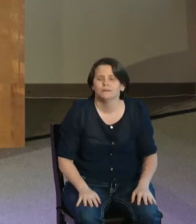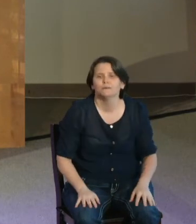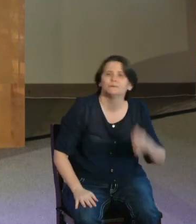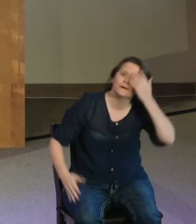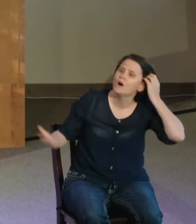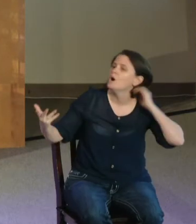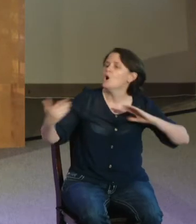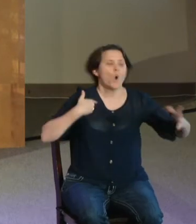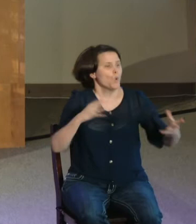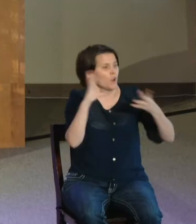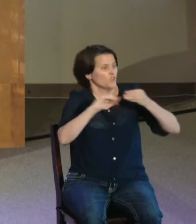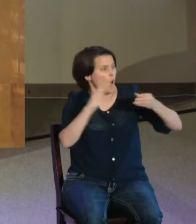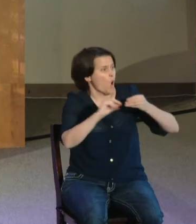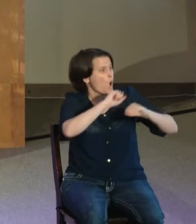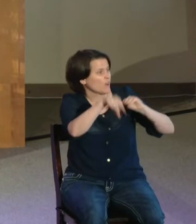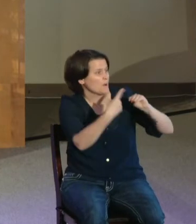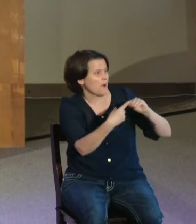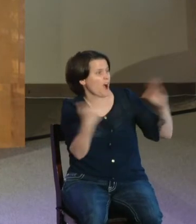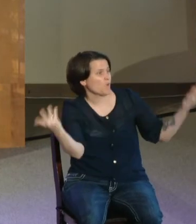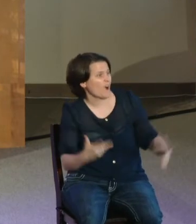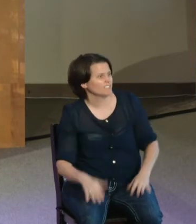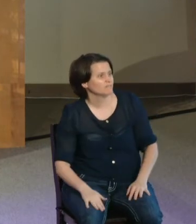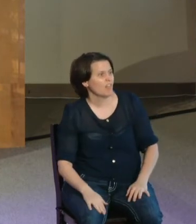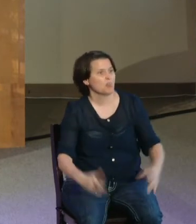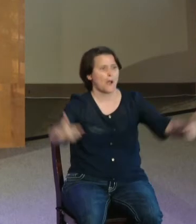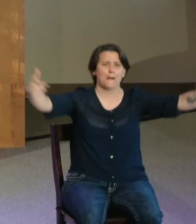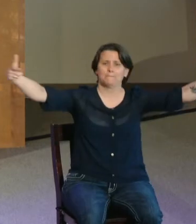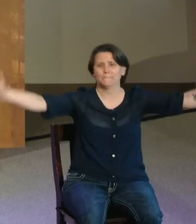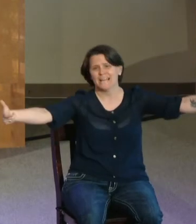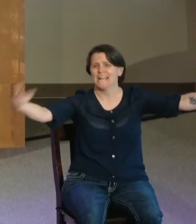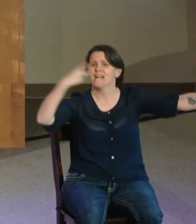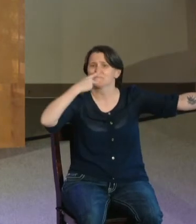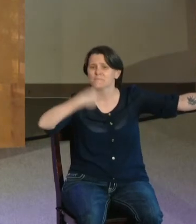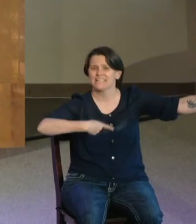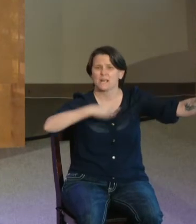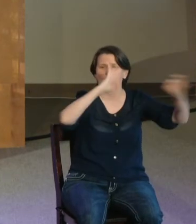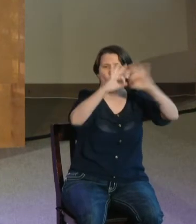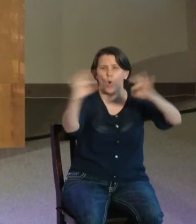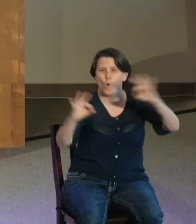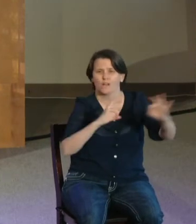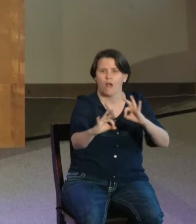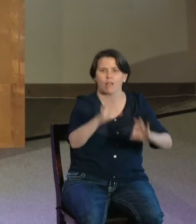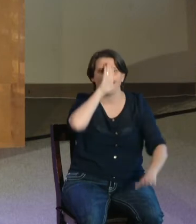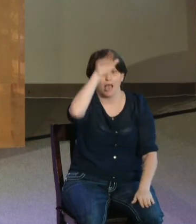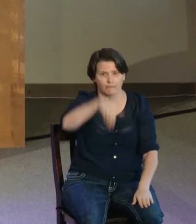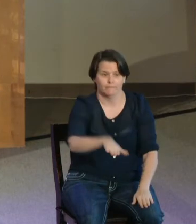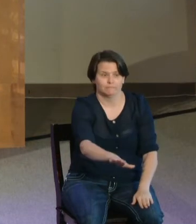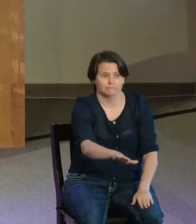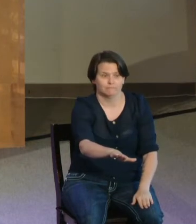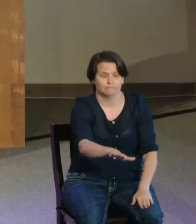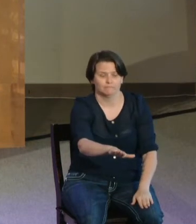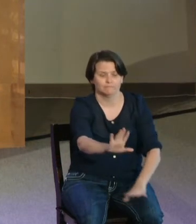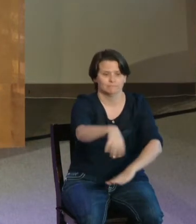So we're going to talk about the big, pink, polka-dotted elephant in the room. You know, when